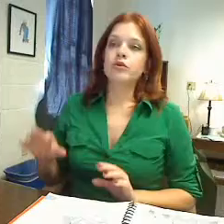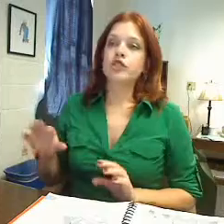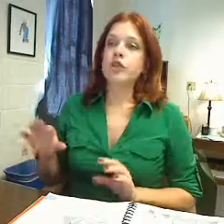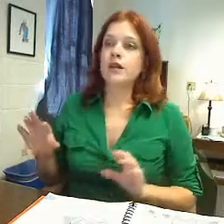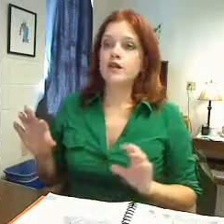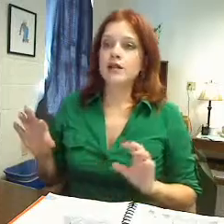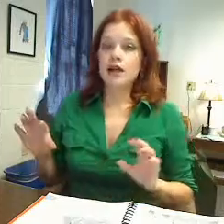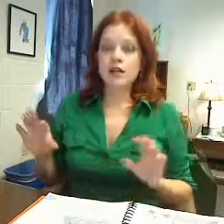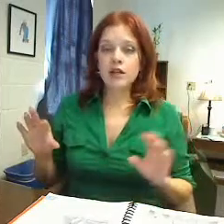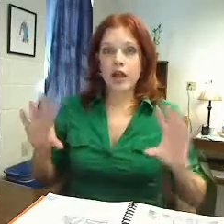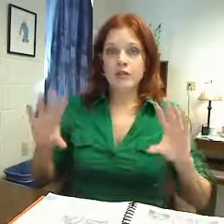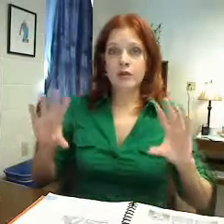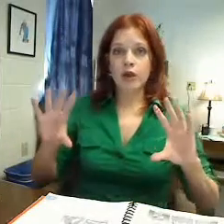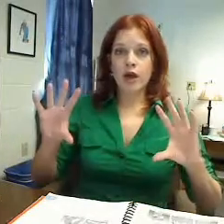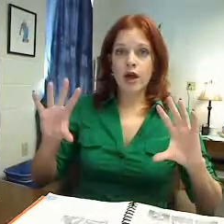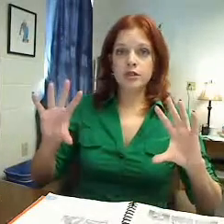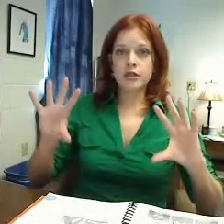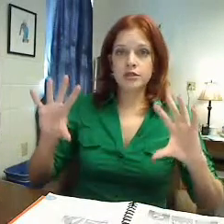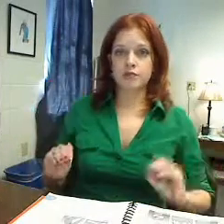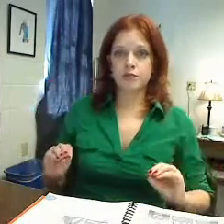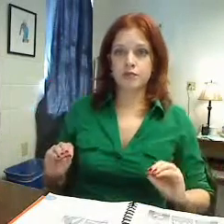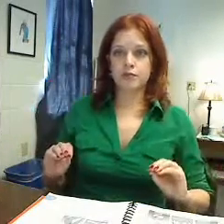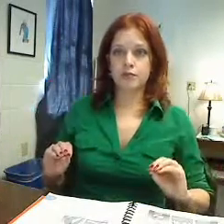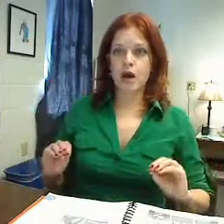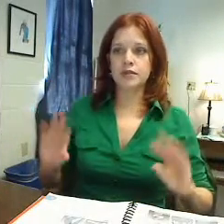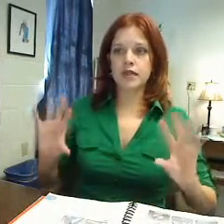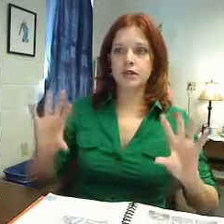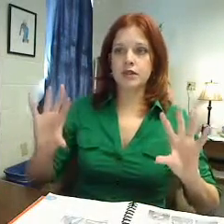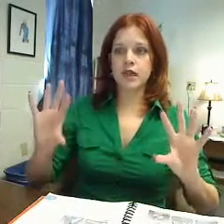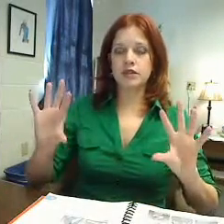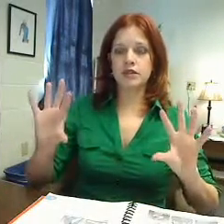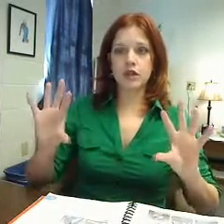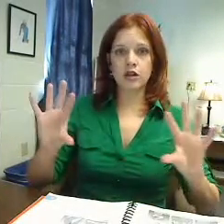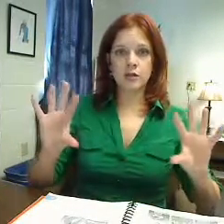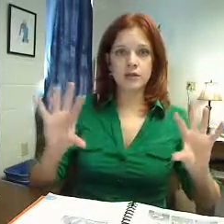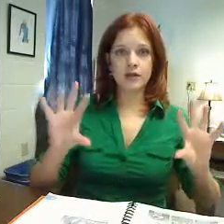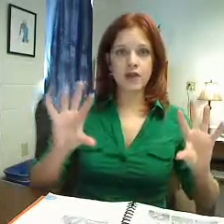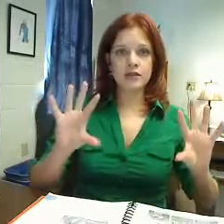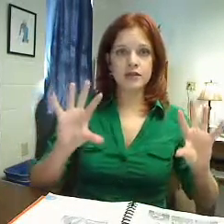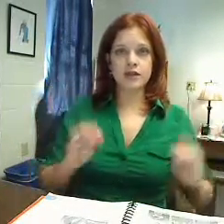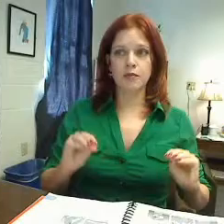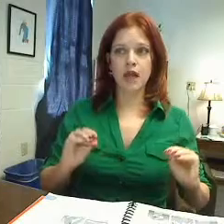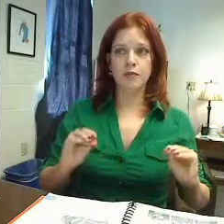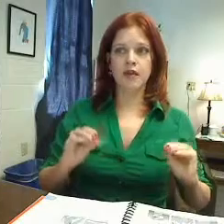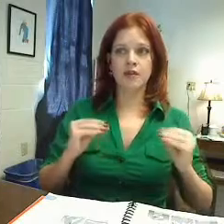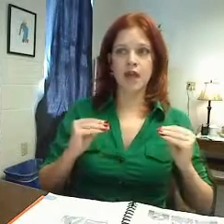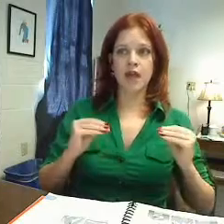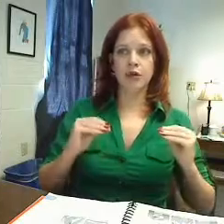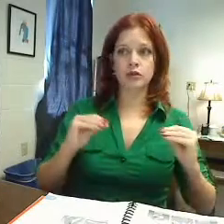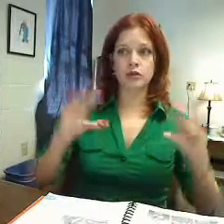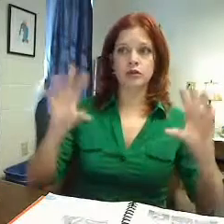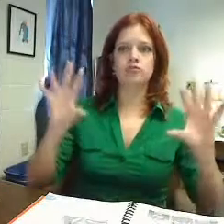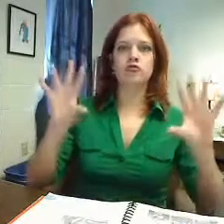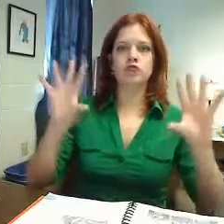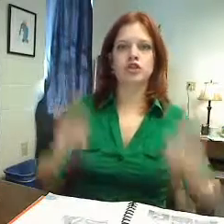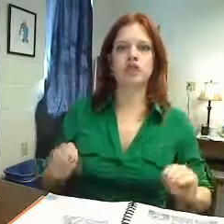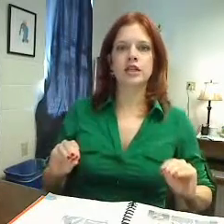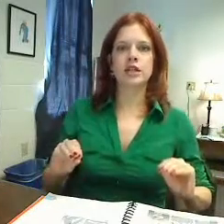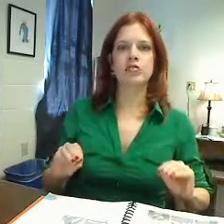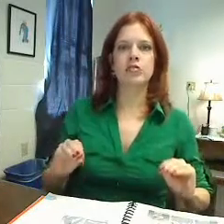To shut down entirely or to have a blowout, pops down. Your hands start in open fives, and they pop down to flat O's. Shut down. So